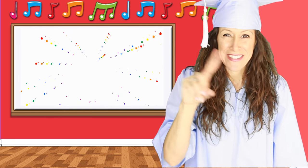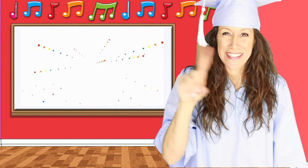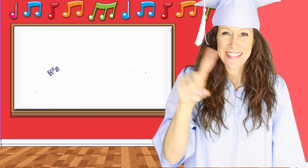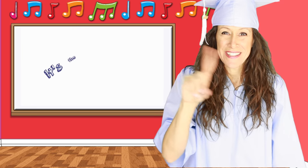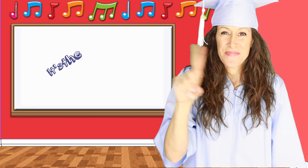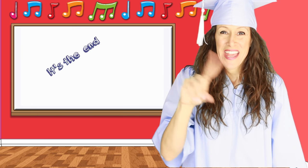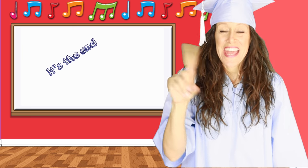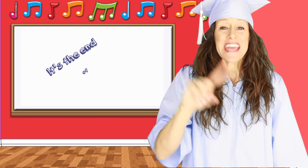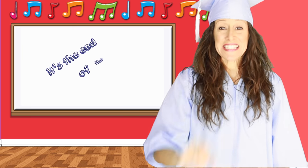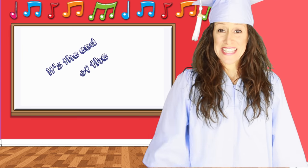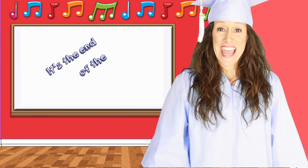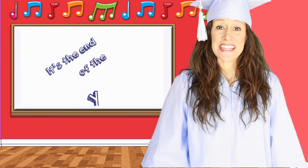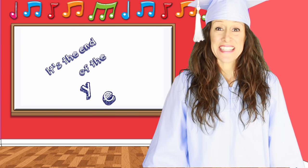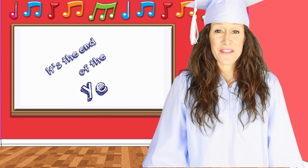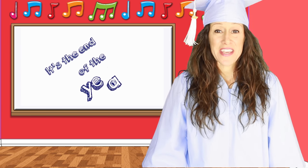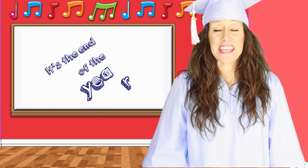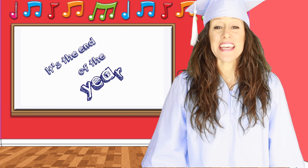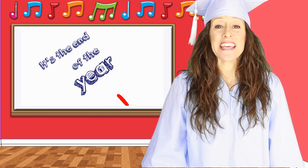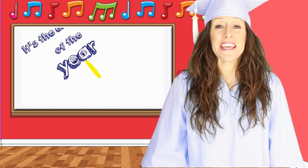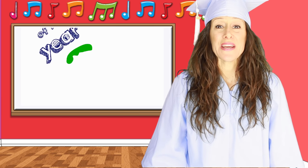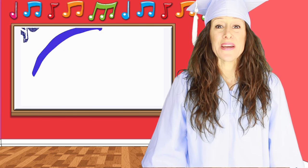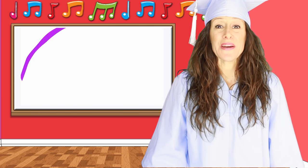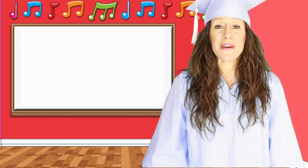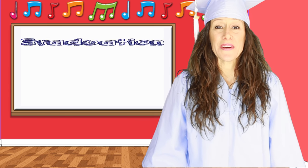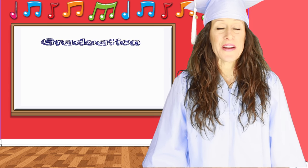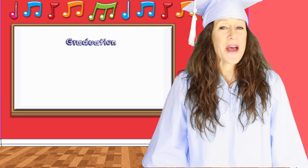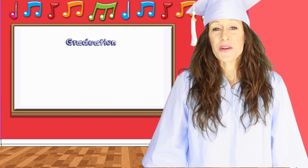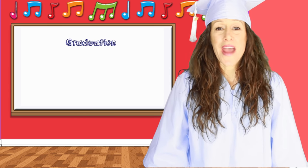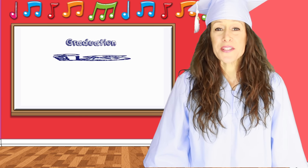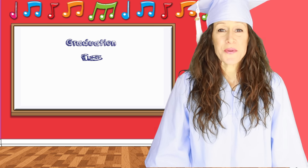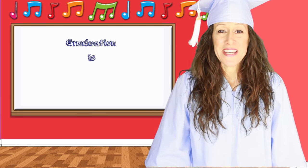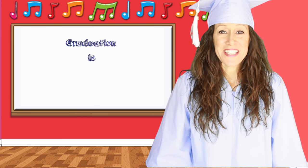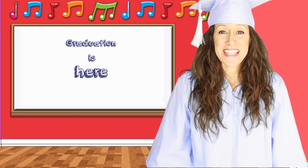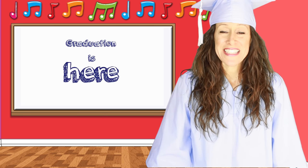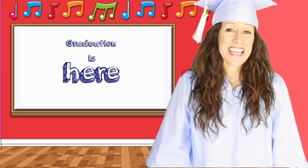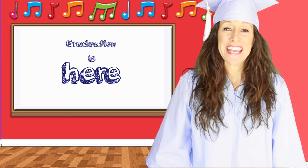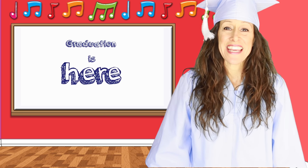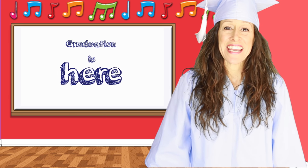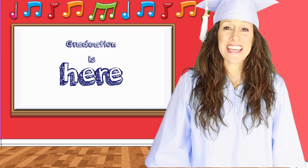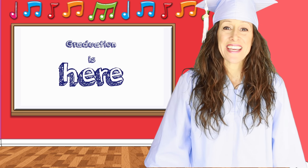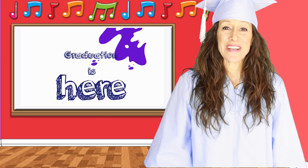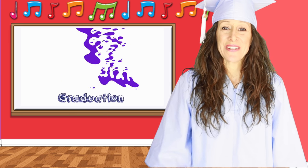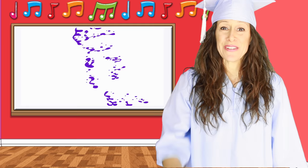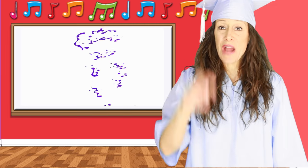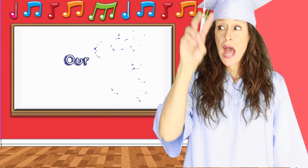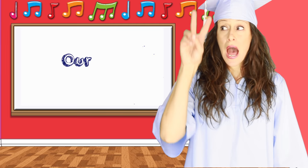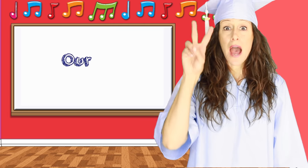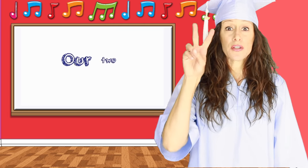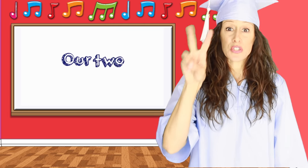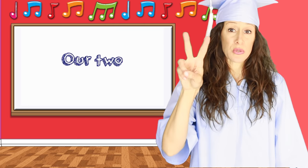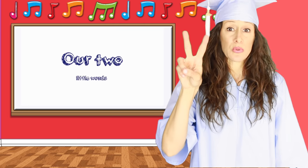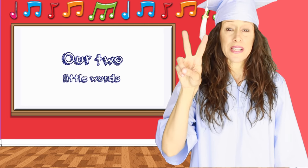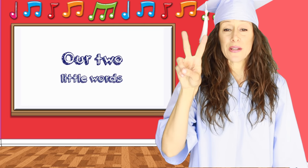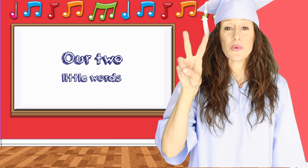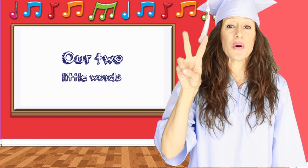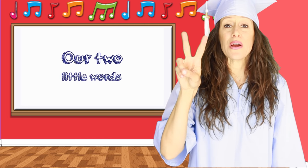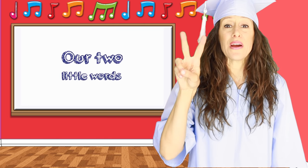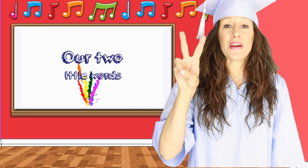Good. It's the end of the year, graduation is here. Our two little